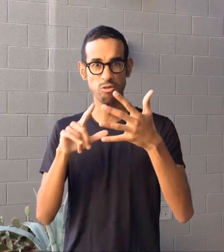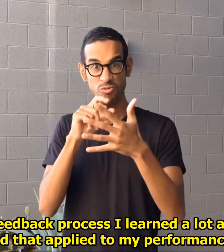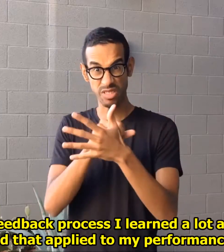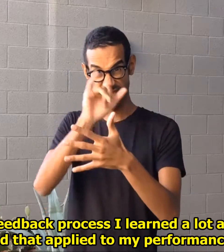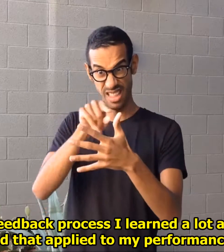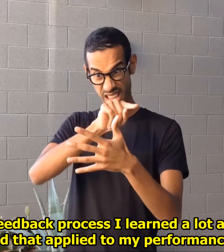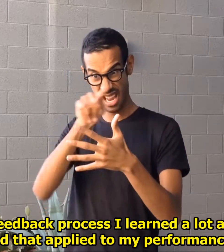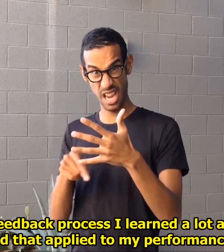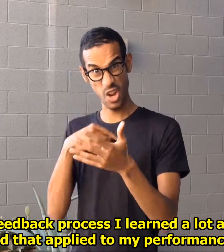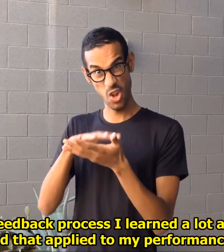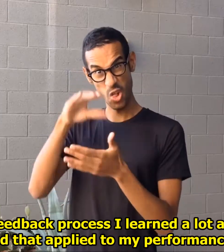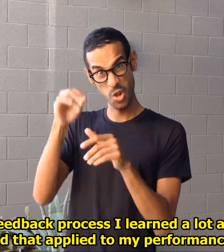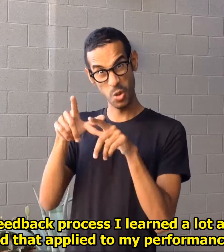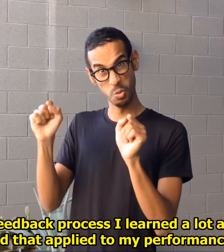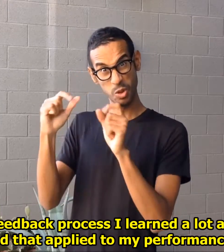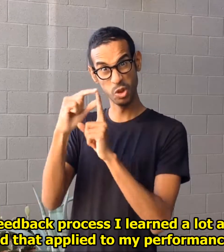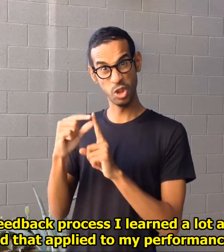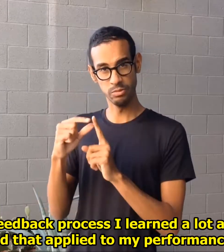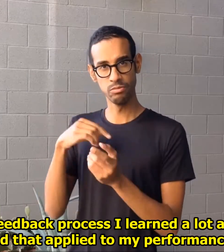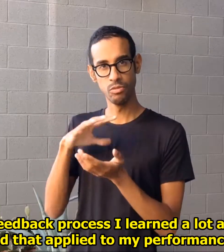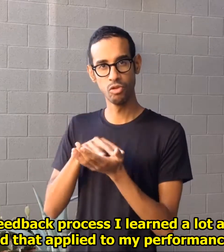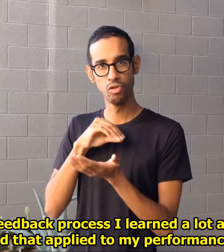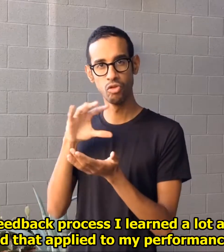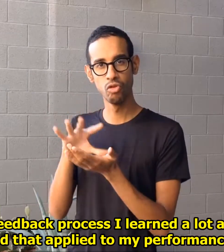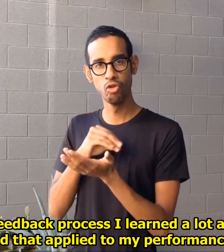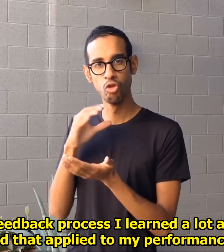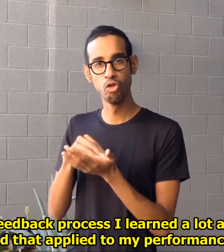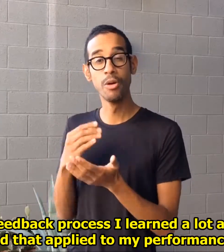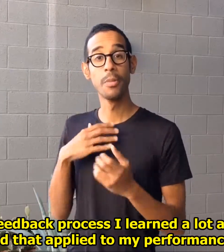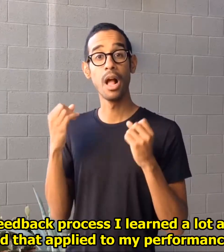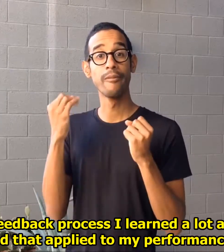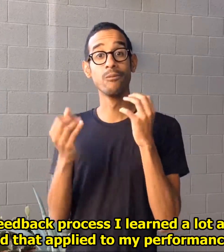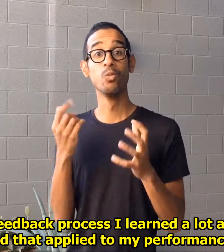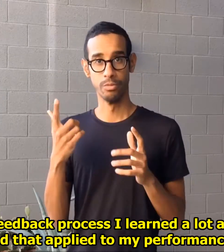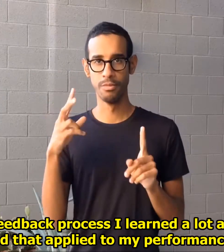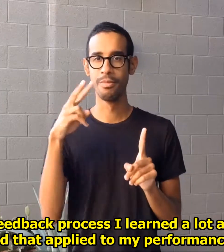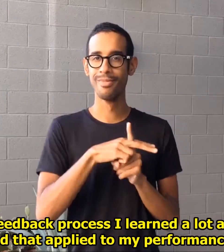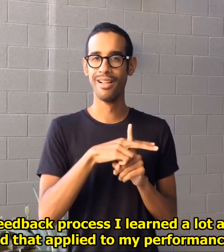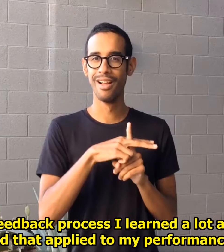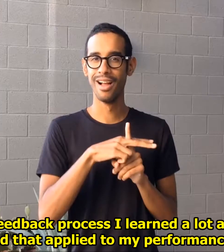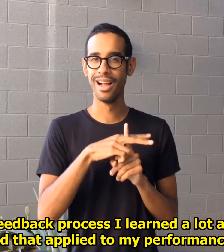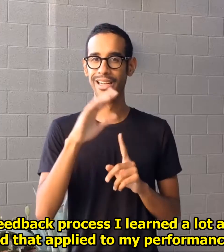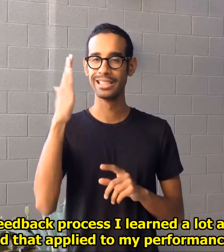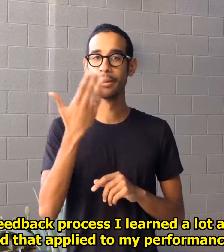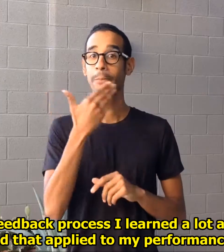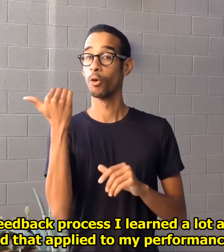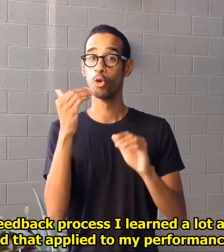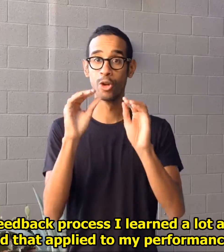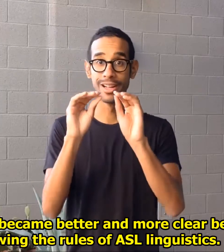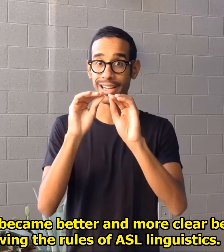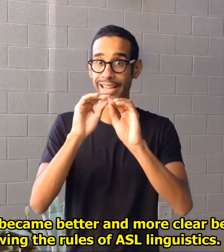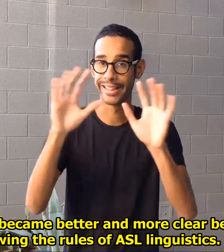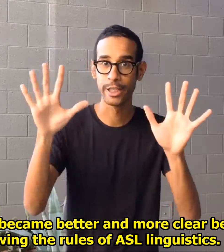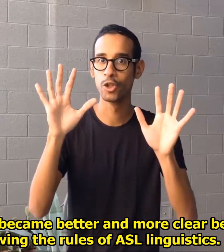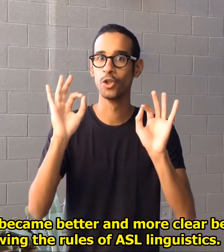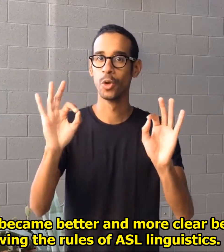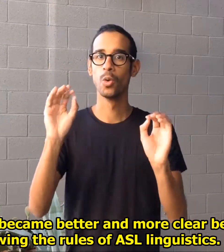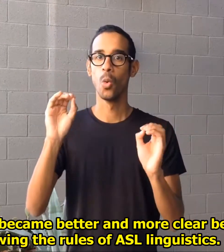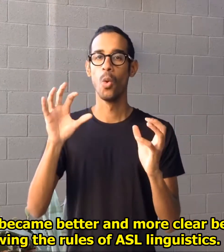Through that feedback process, I learned a lot about linguistics, and that applied to my performances. My performances became better and